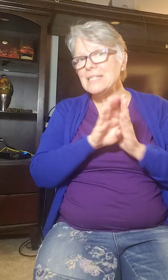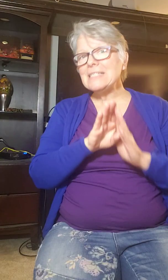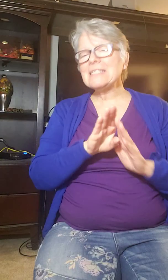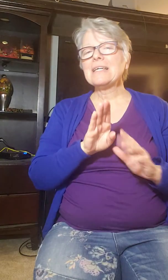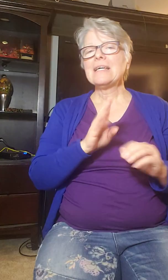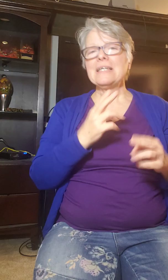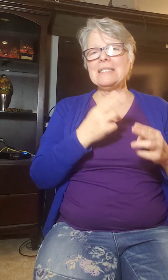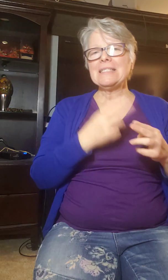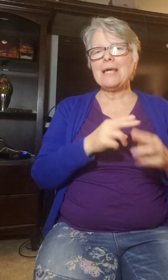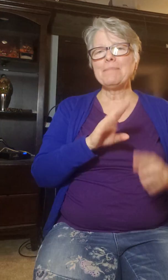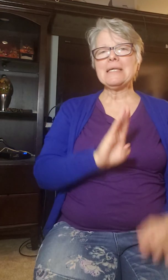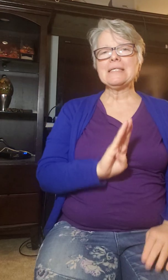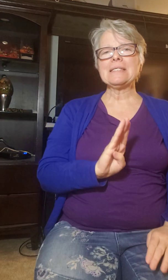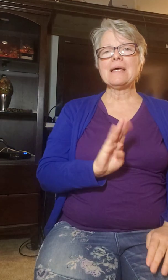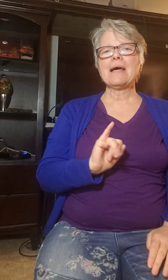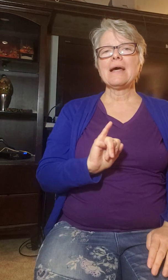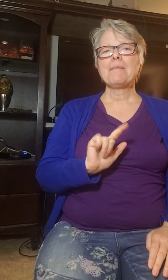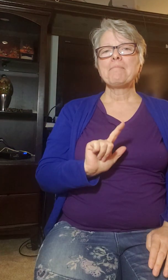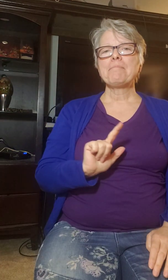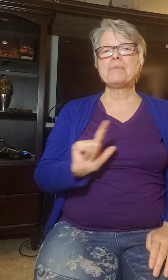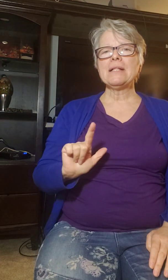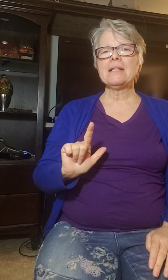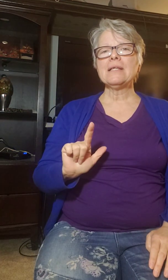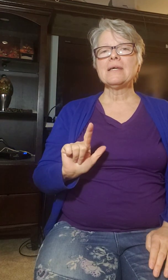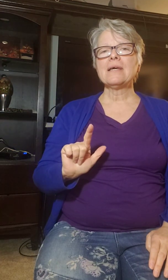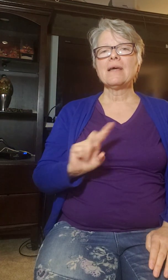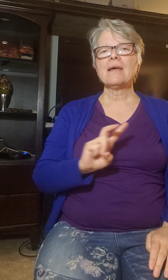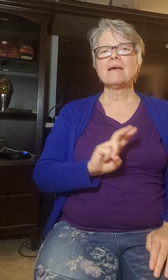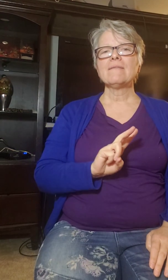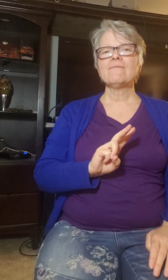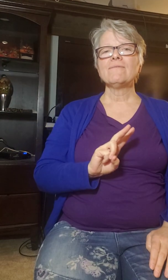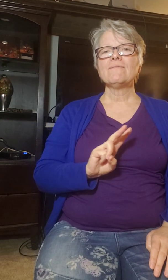it, his name is Bill